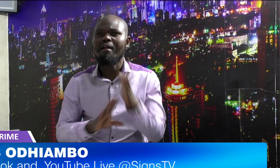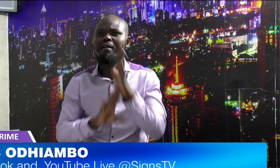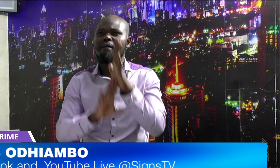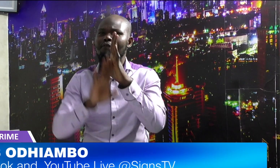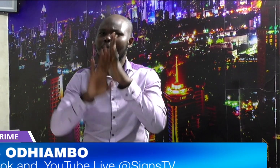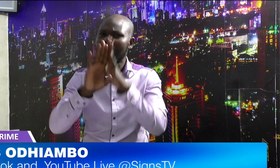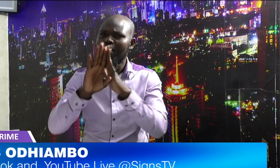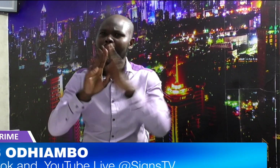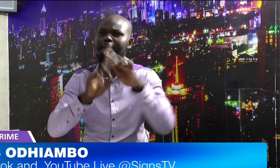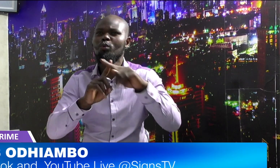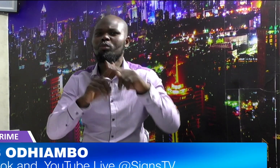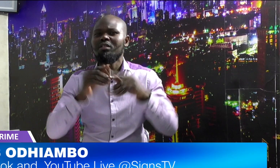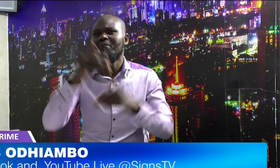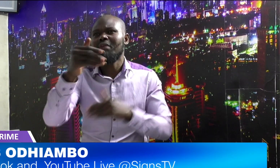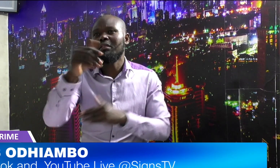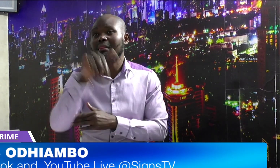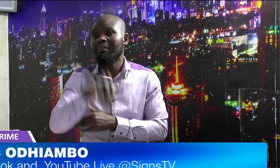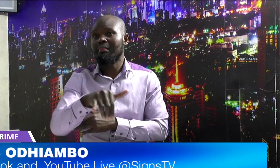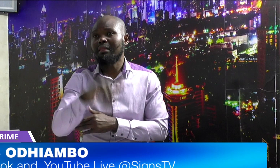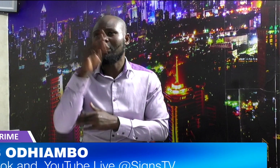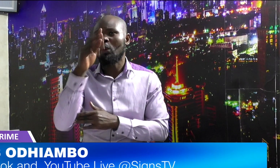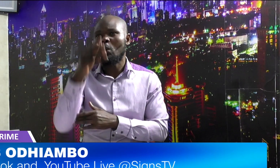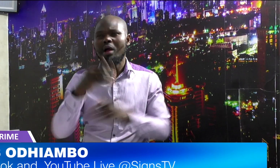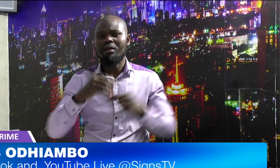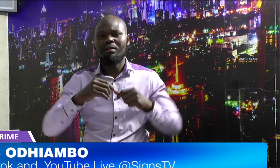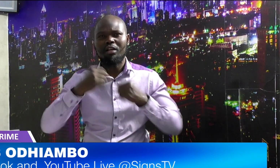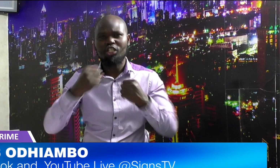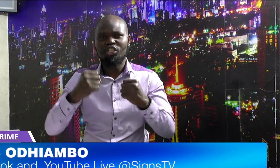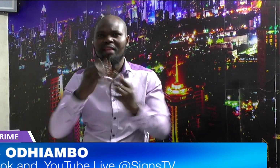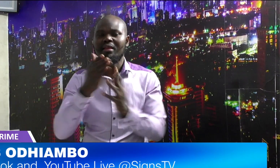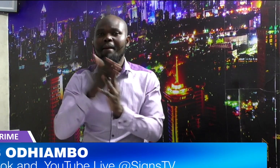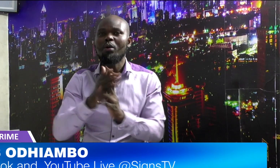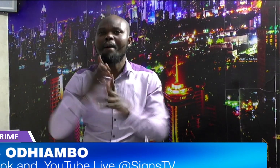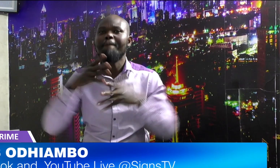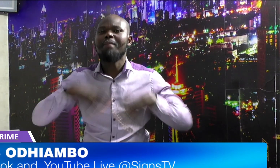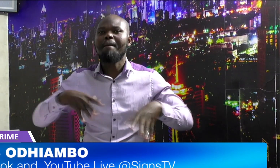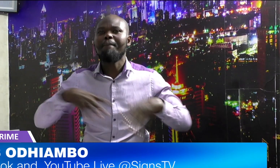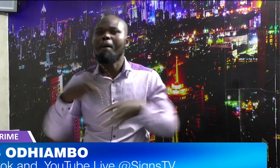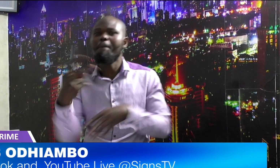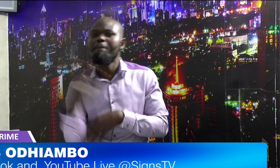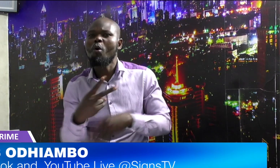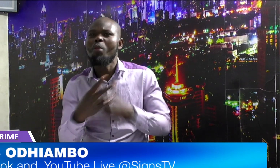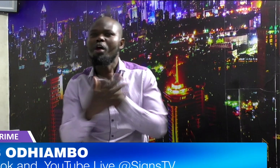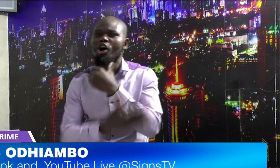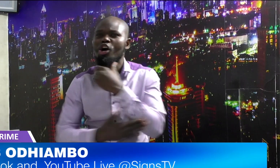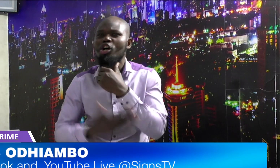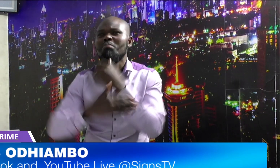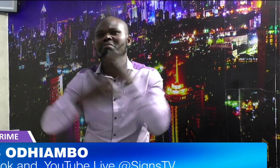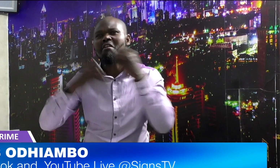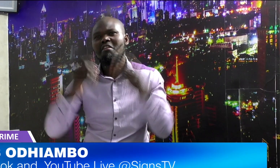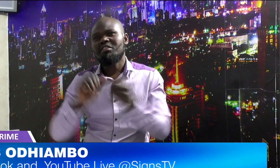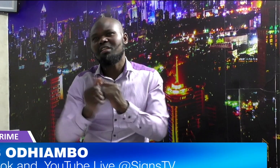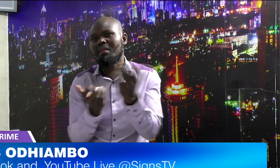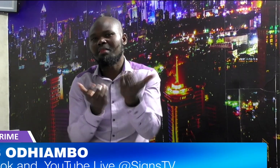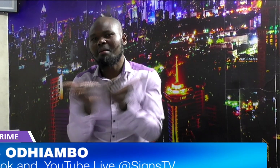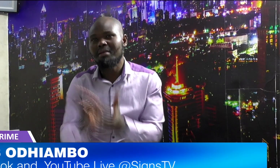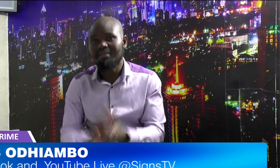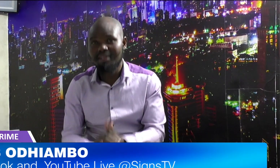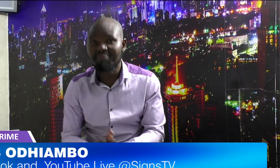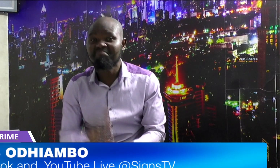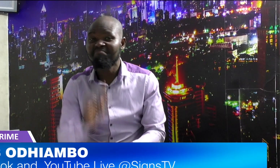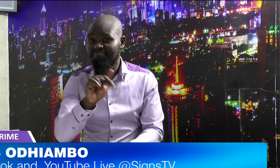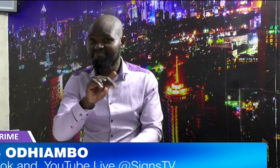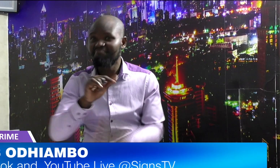step that will strengthen the ties between the people of both countries, enhancing their business